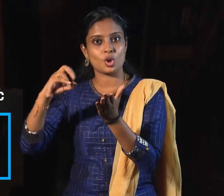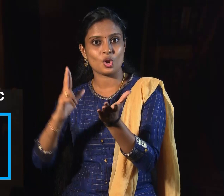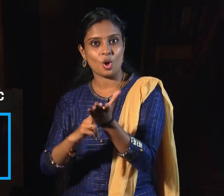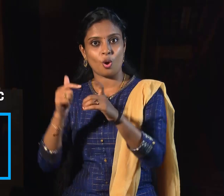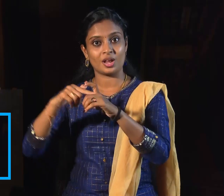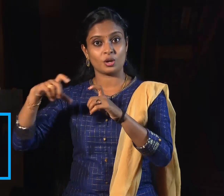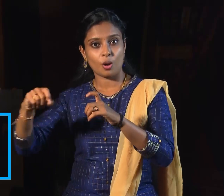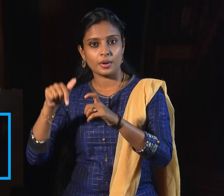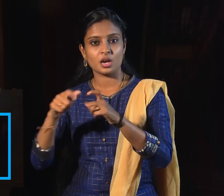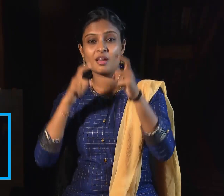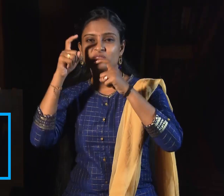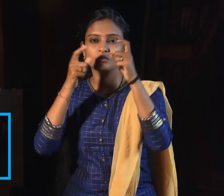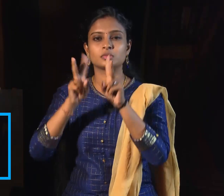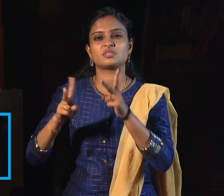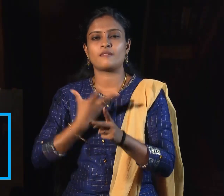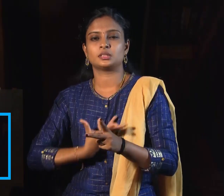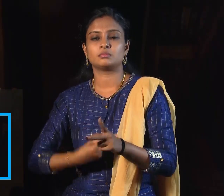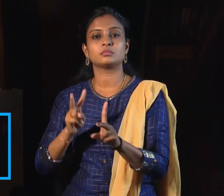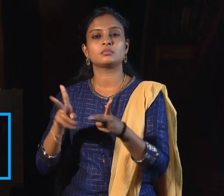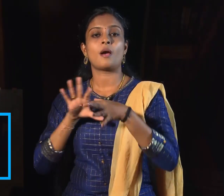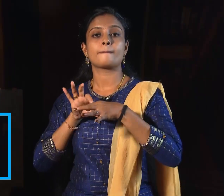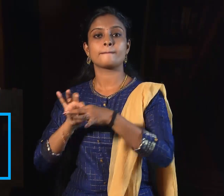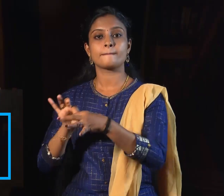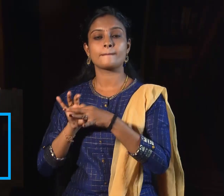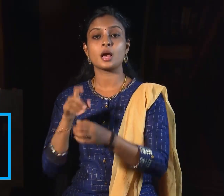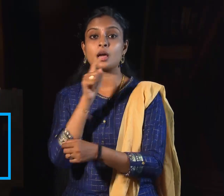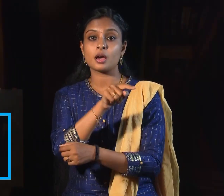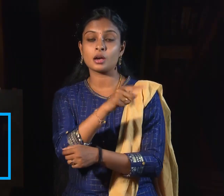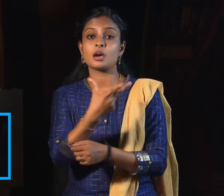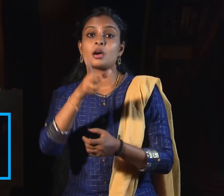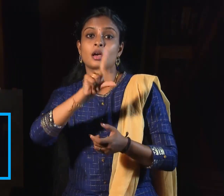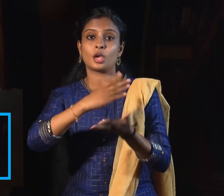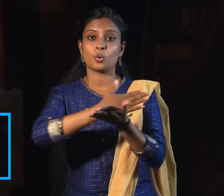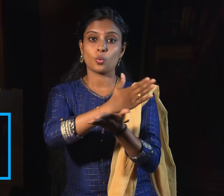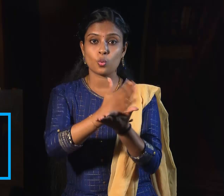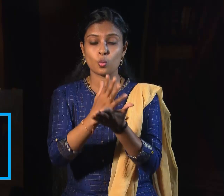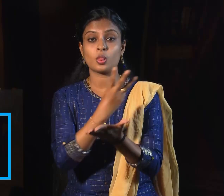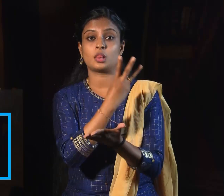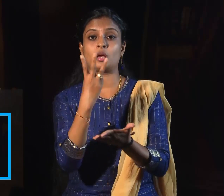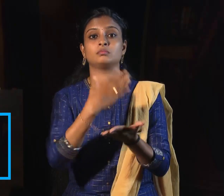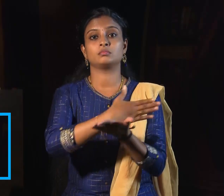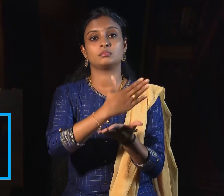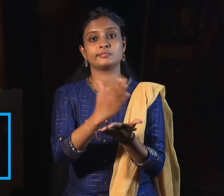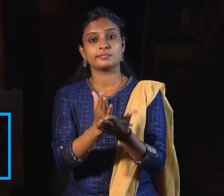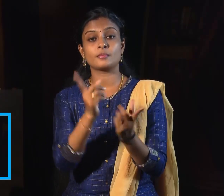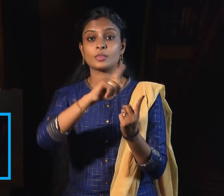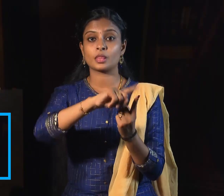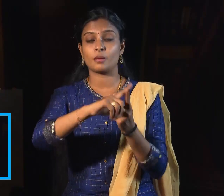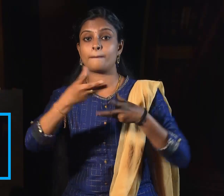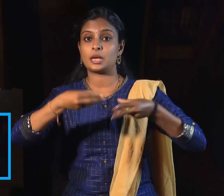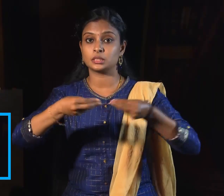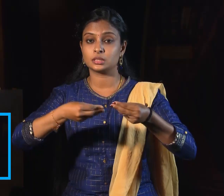with emotions. Economic activities may be further divided into three categories, namely